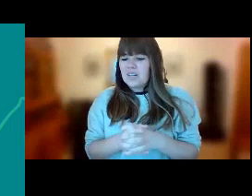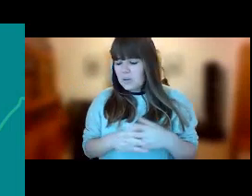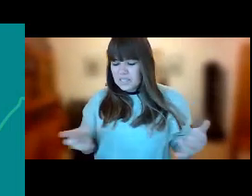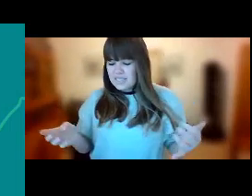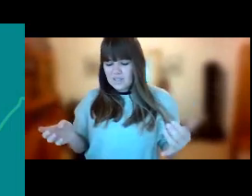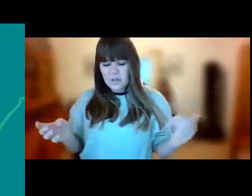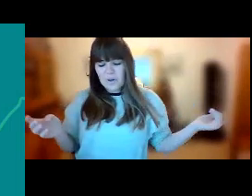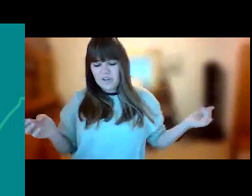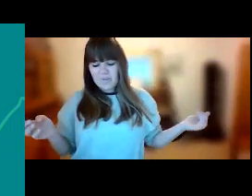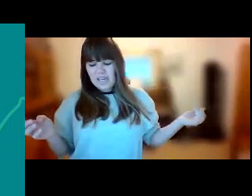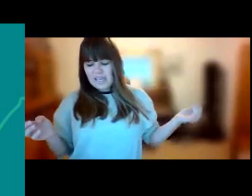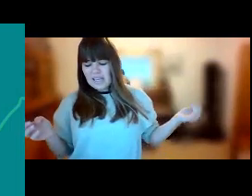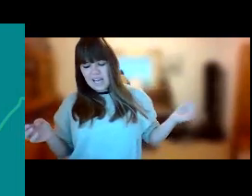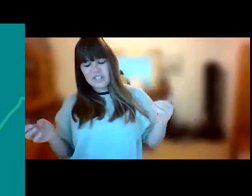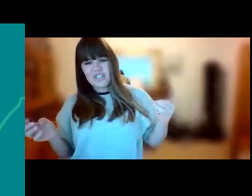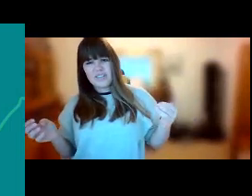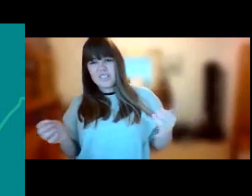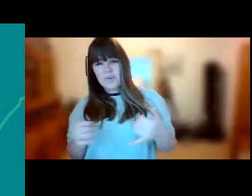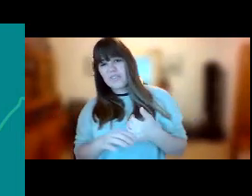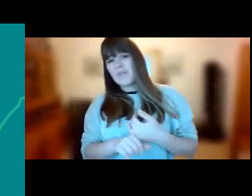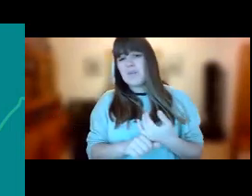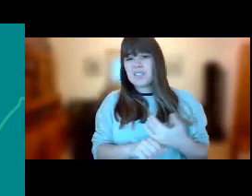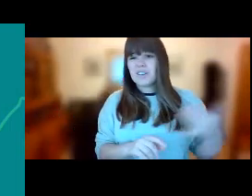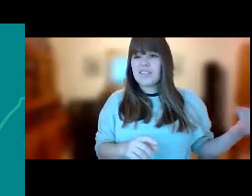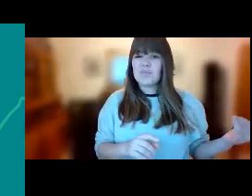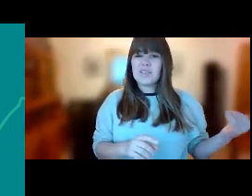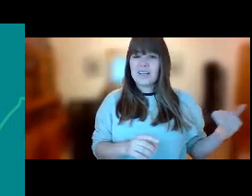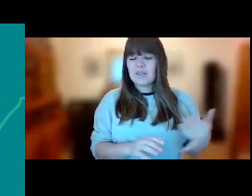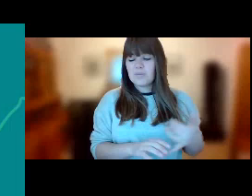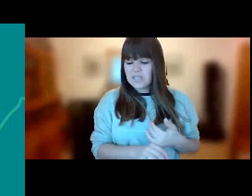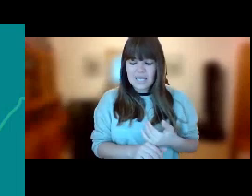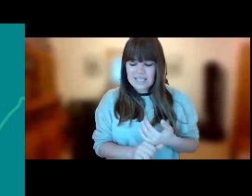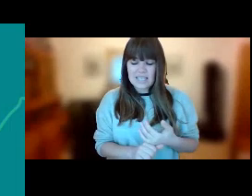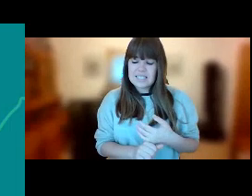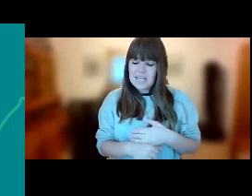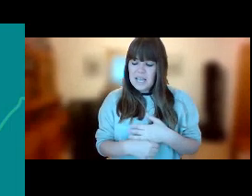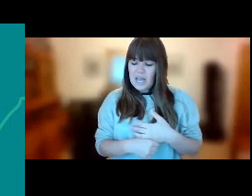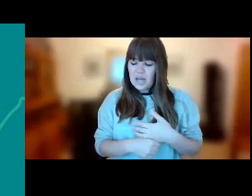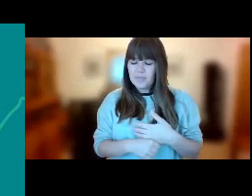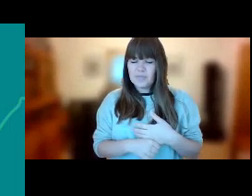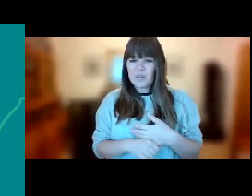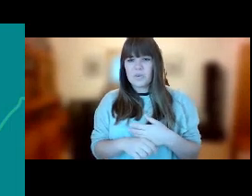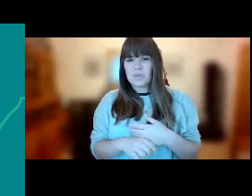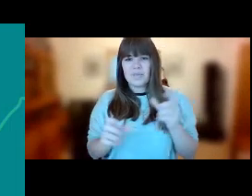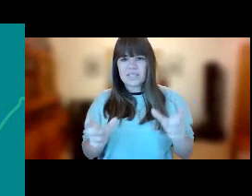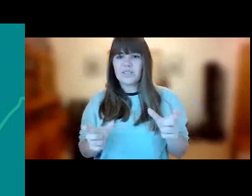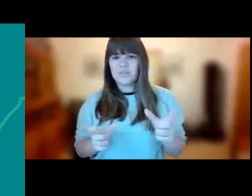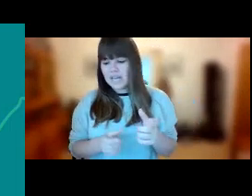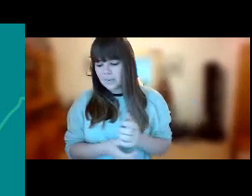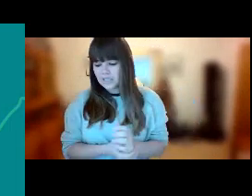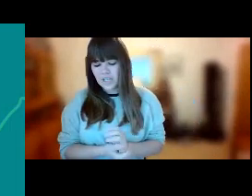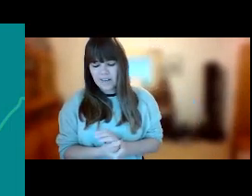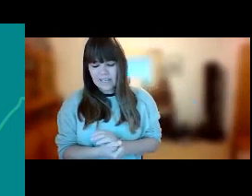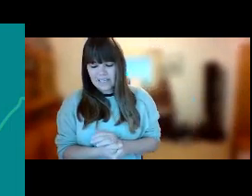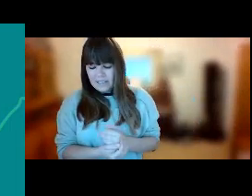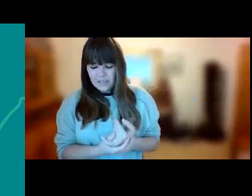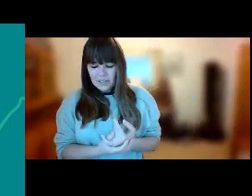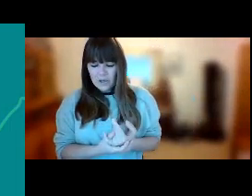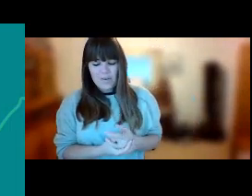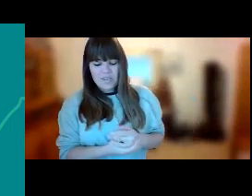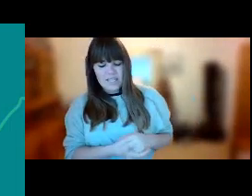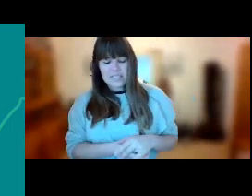or a hoist, or whether it be attitude, so whether there maybe are some assumptions that exist, or some exclusionary language